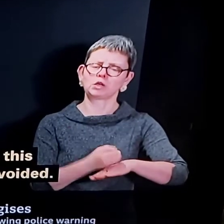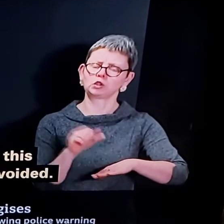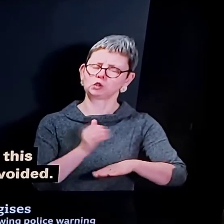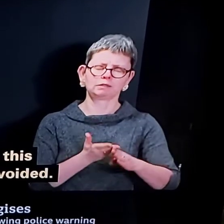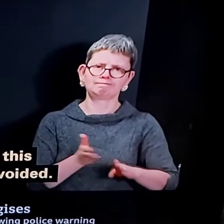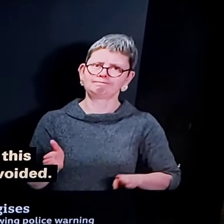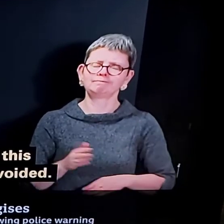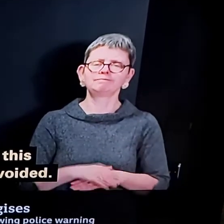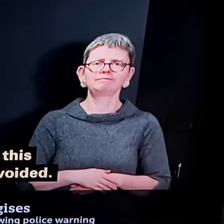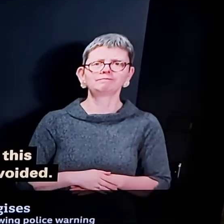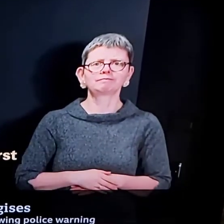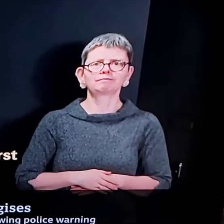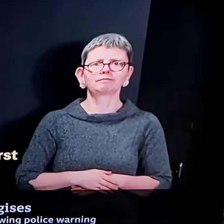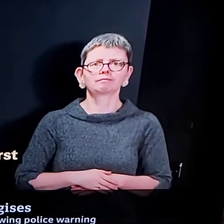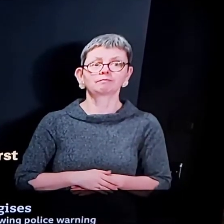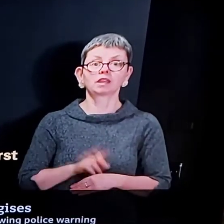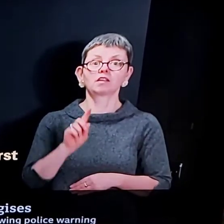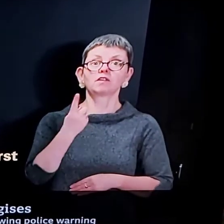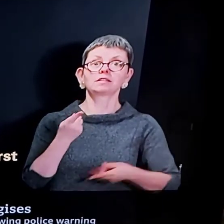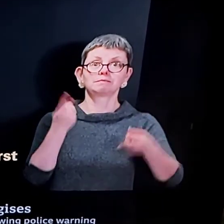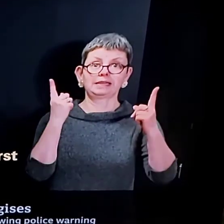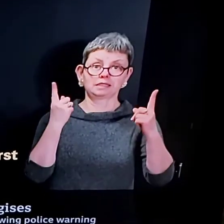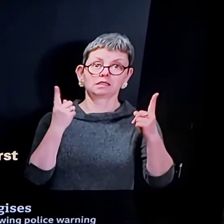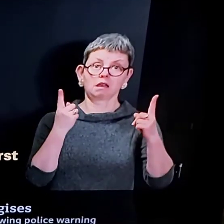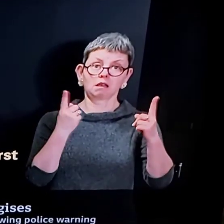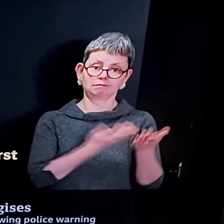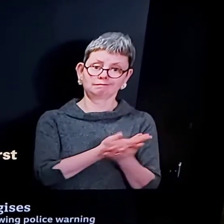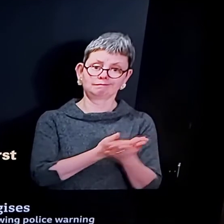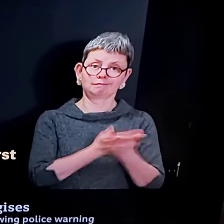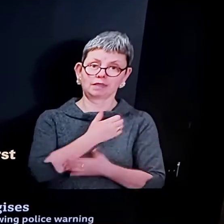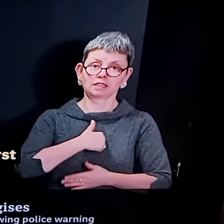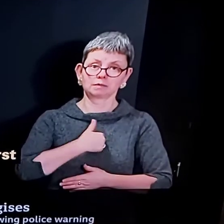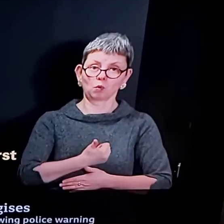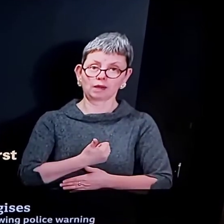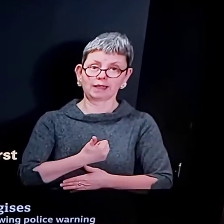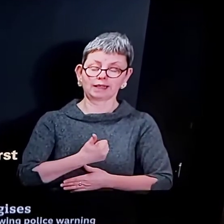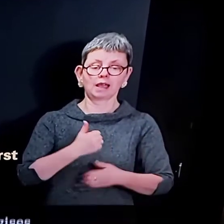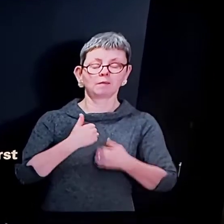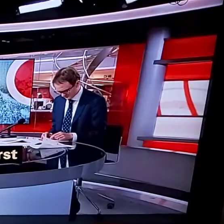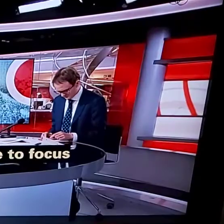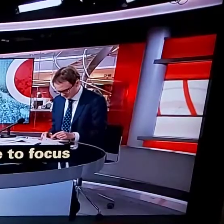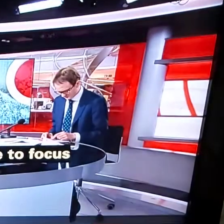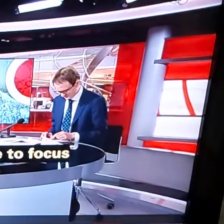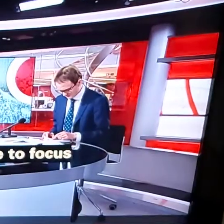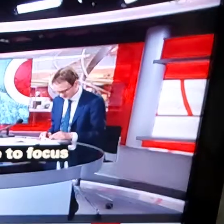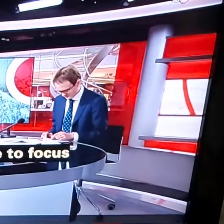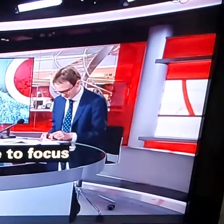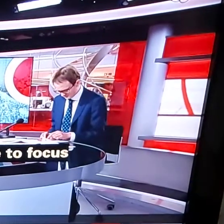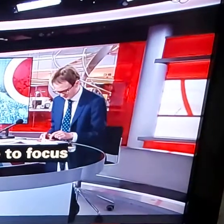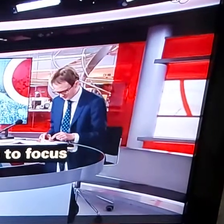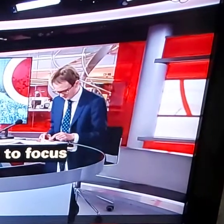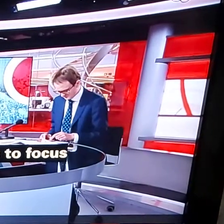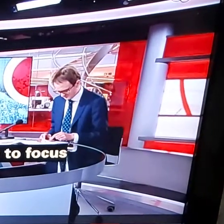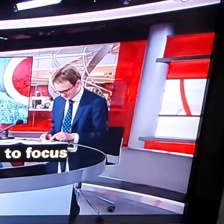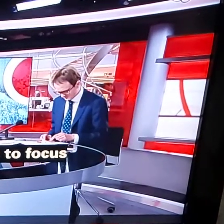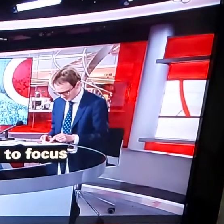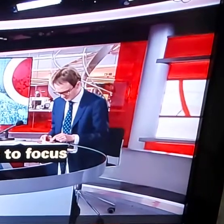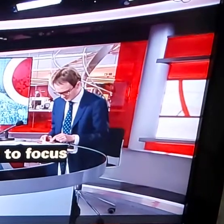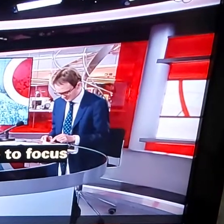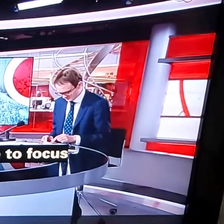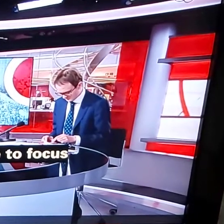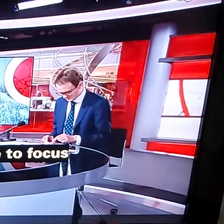with the First Minister this morning, my intention is to continue to focus on my job. Dr Catherine Calderwood, who this evening remains